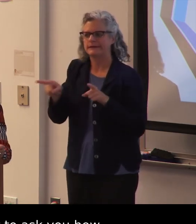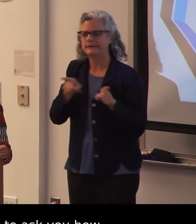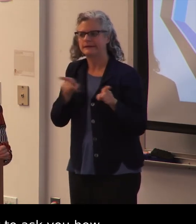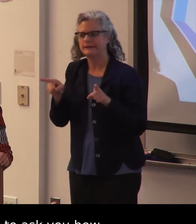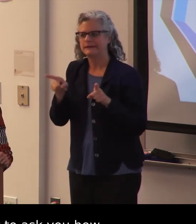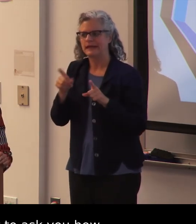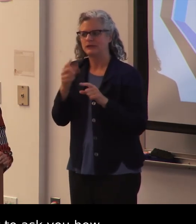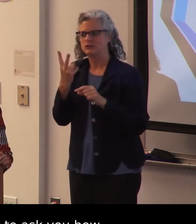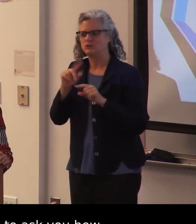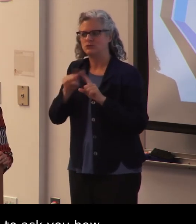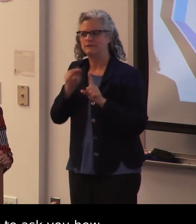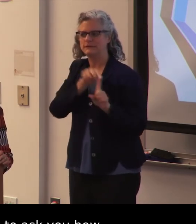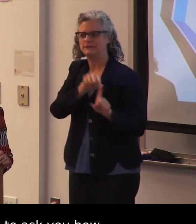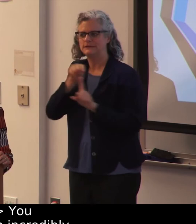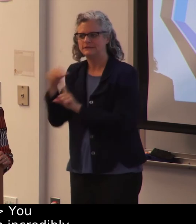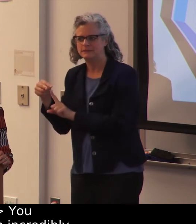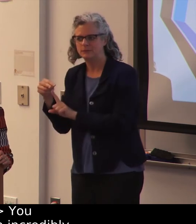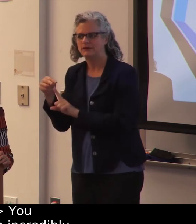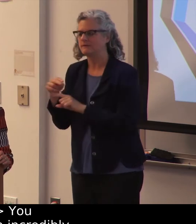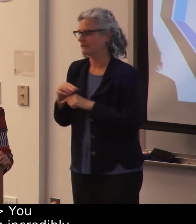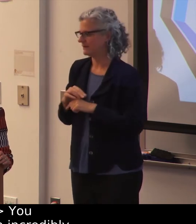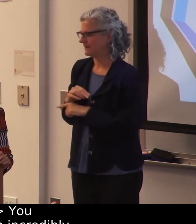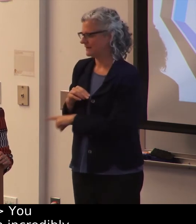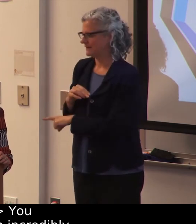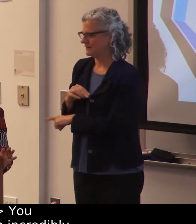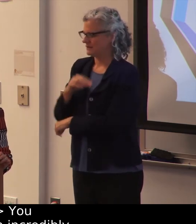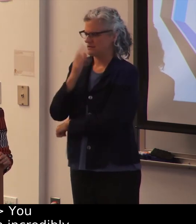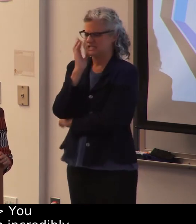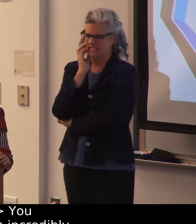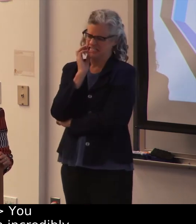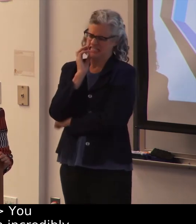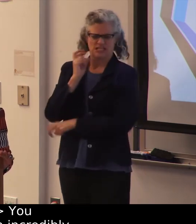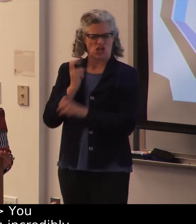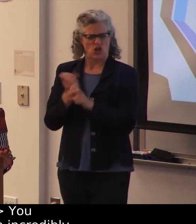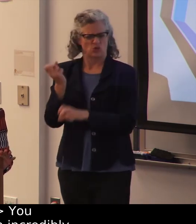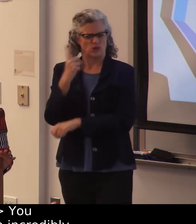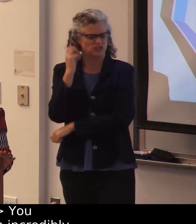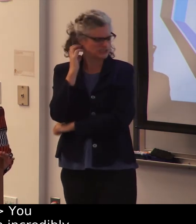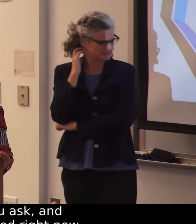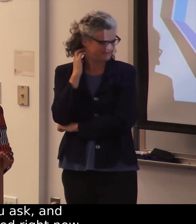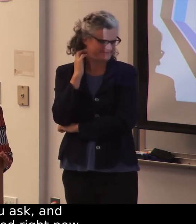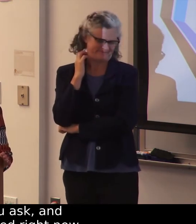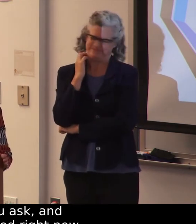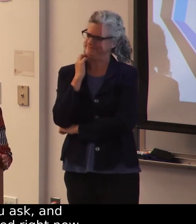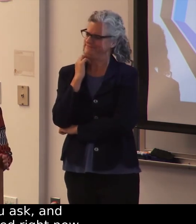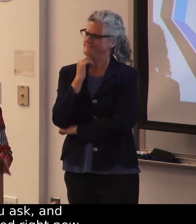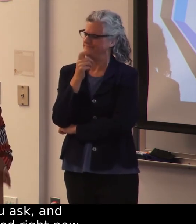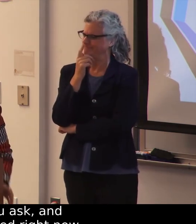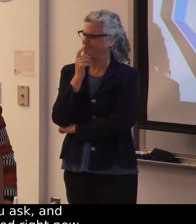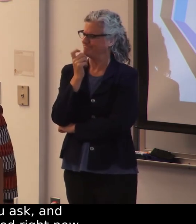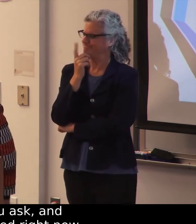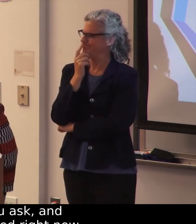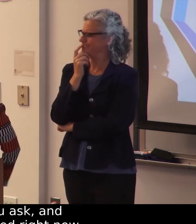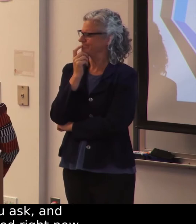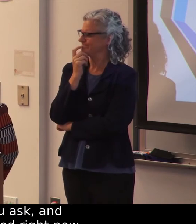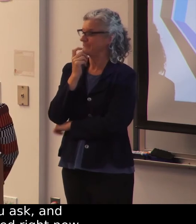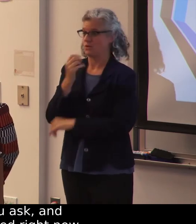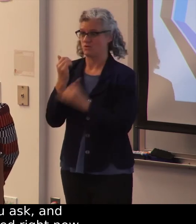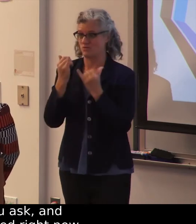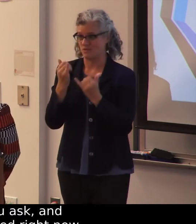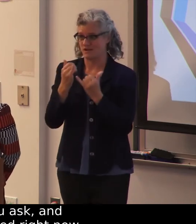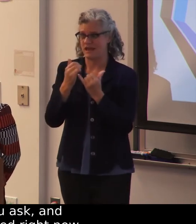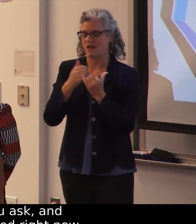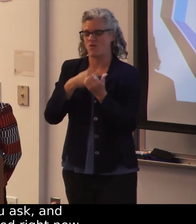thinking change. You asked an incredibly hard question. And you ask I'm engaged right now